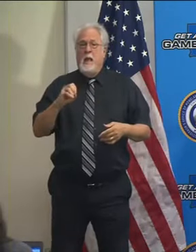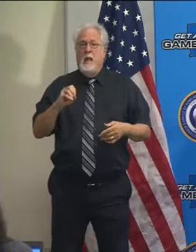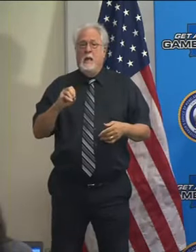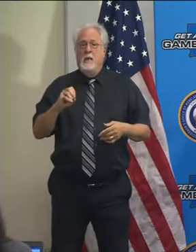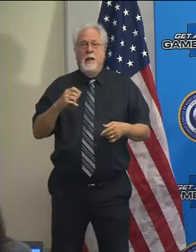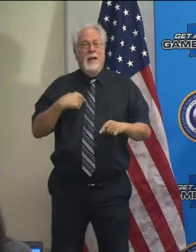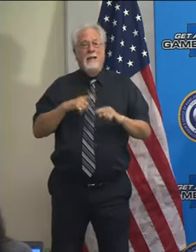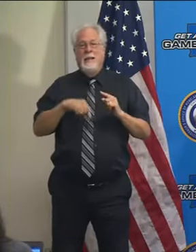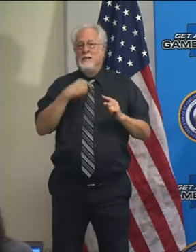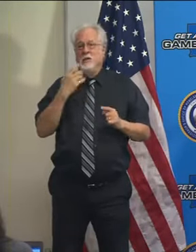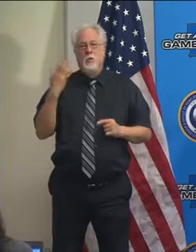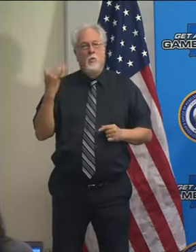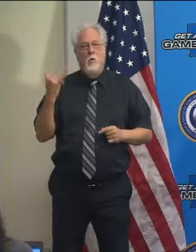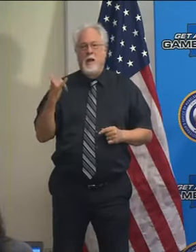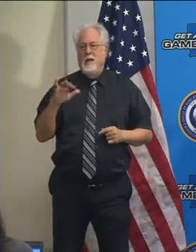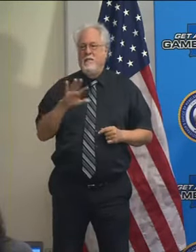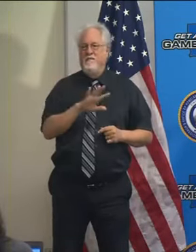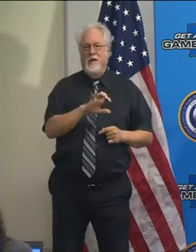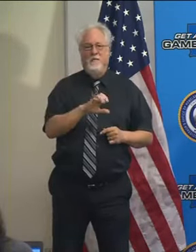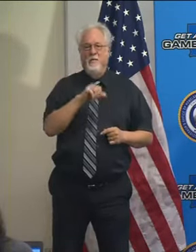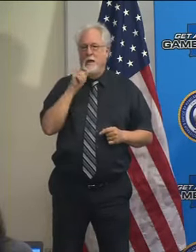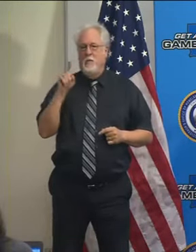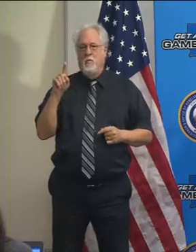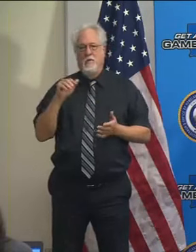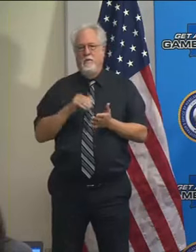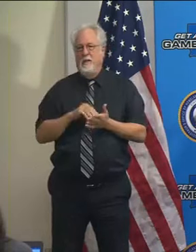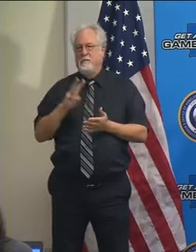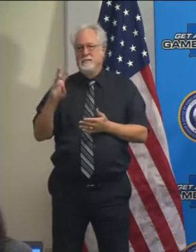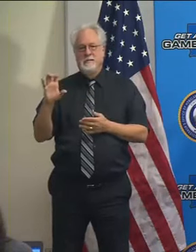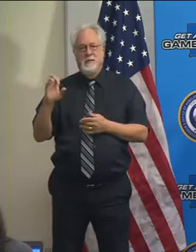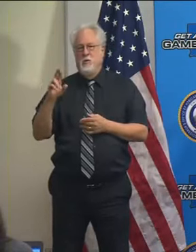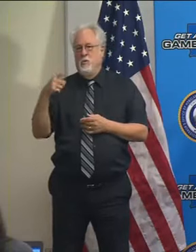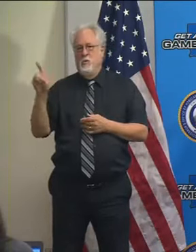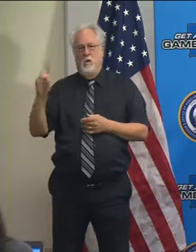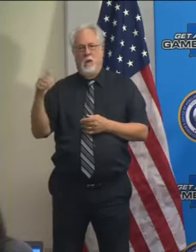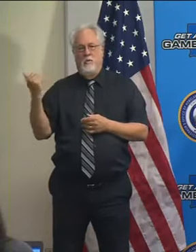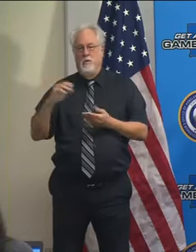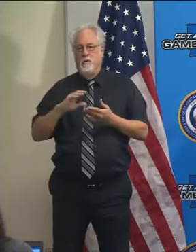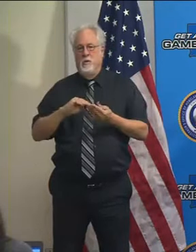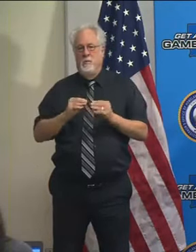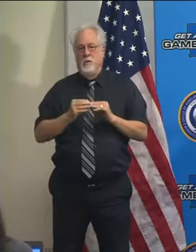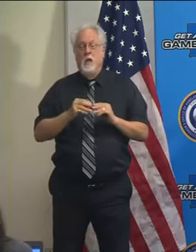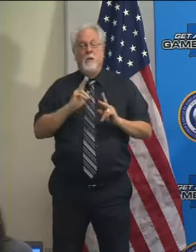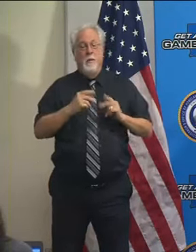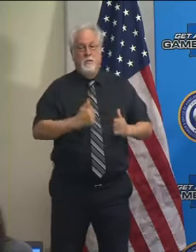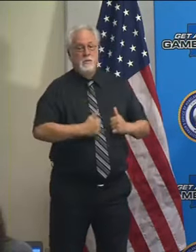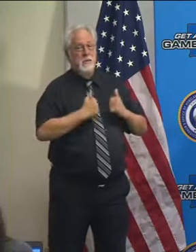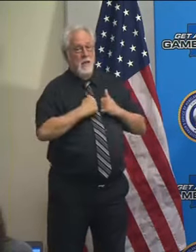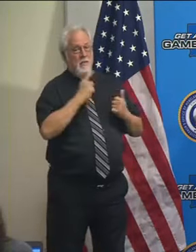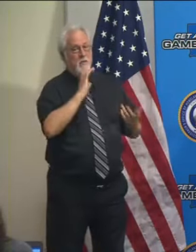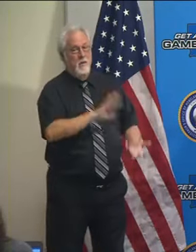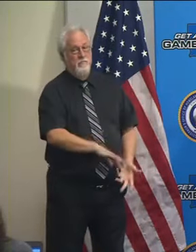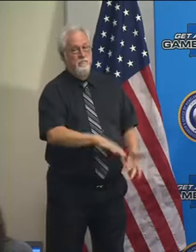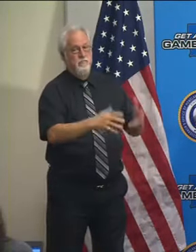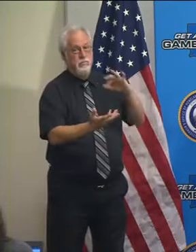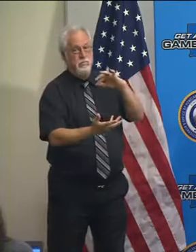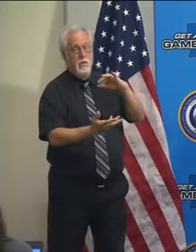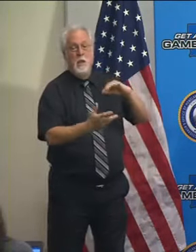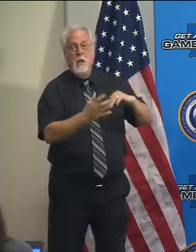I can't tell you why 500 and not some additional amount. And look, people's lives are really upside down right